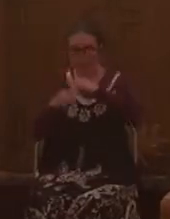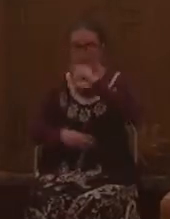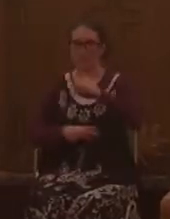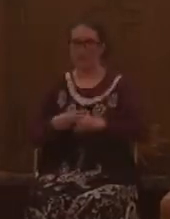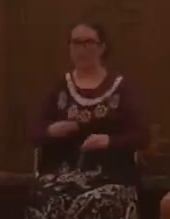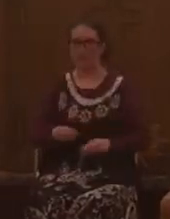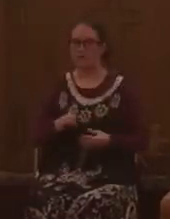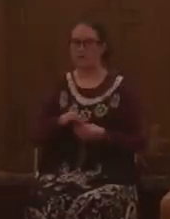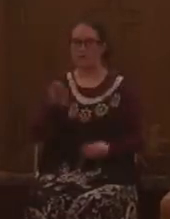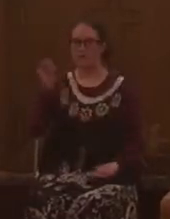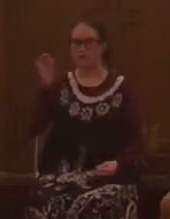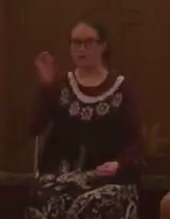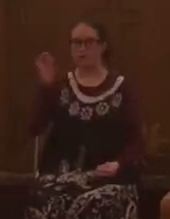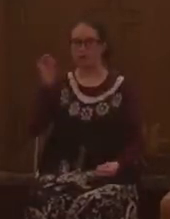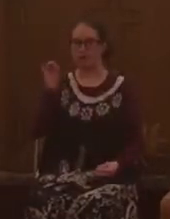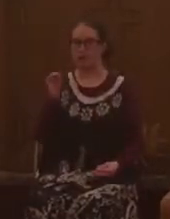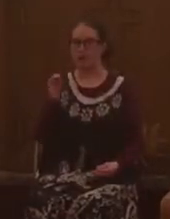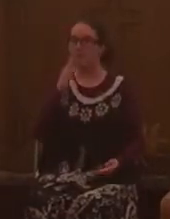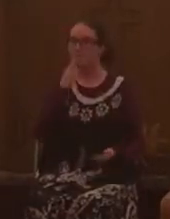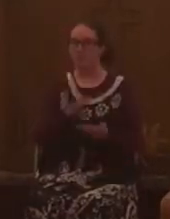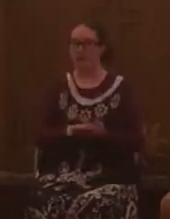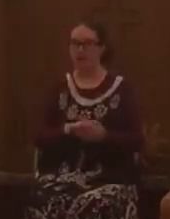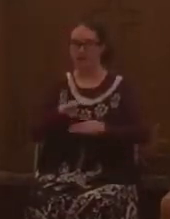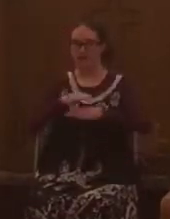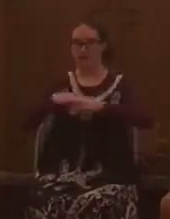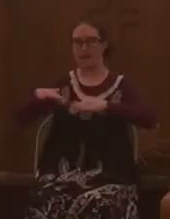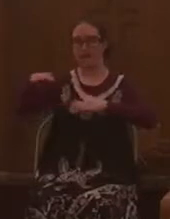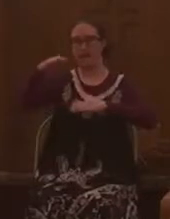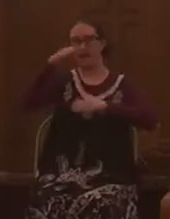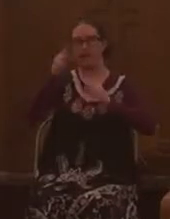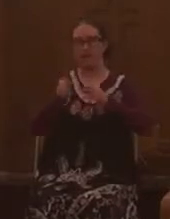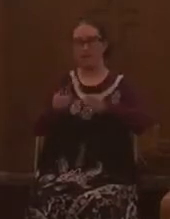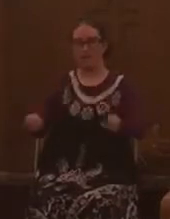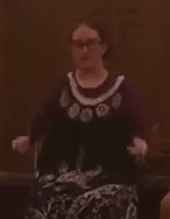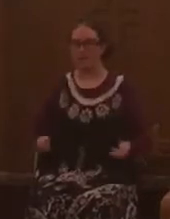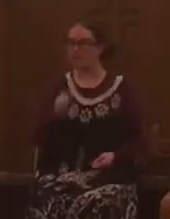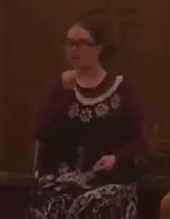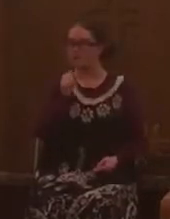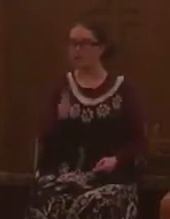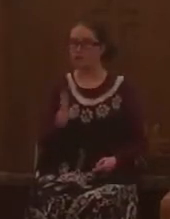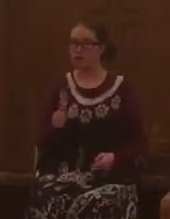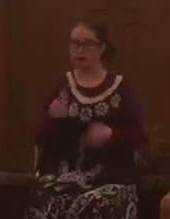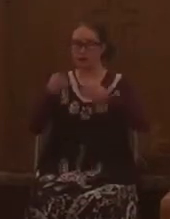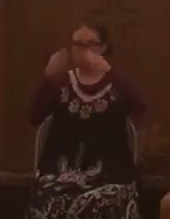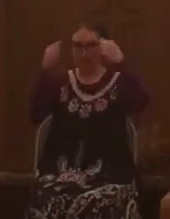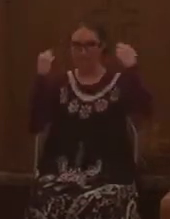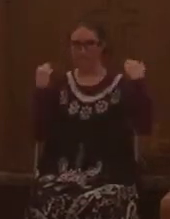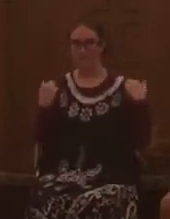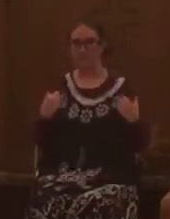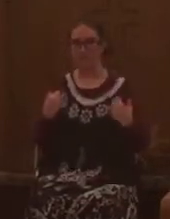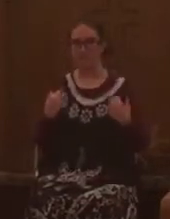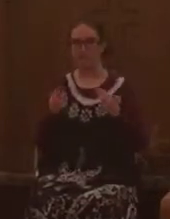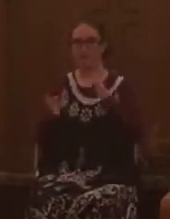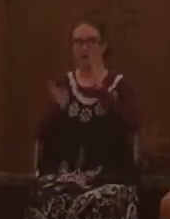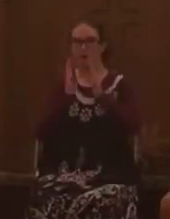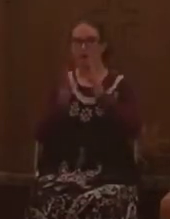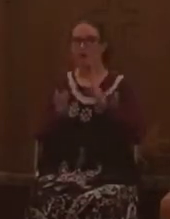Ephesians 6:12. It says, we're wrestling not against flesh and blood, but against principalities, against